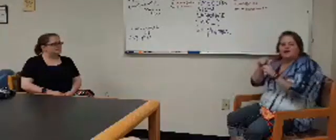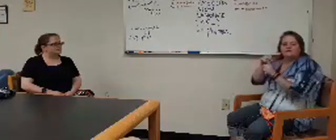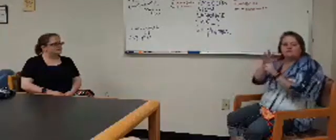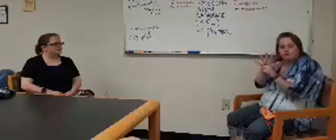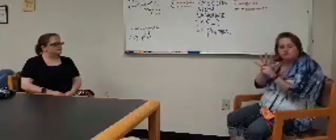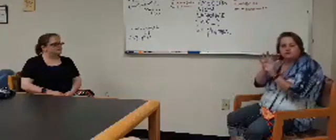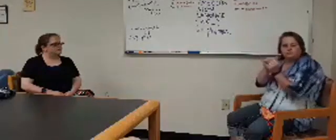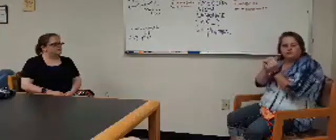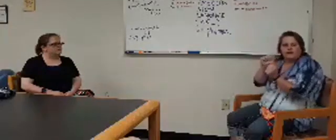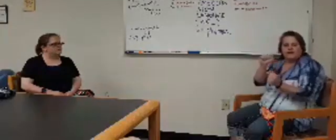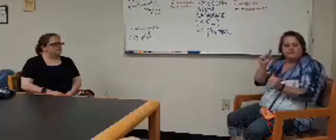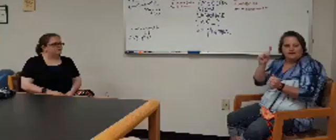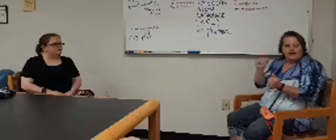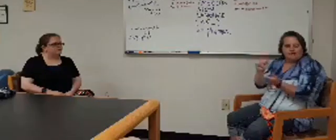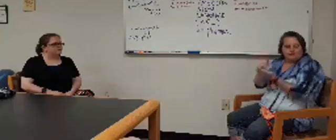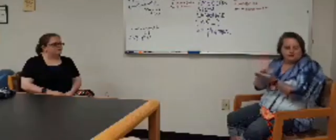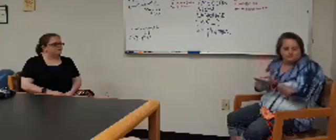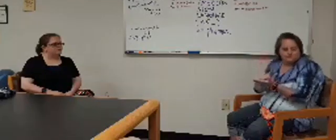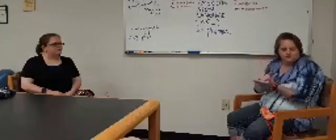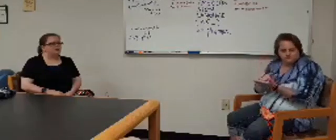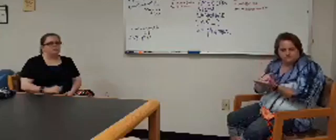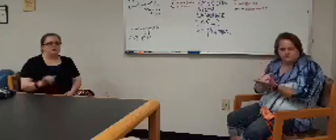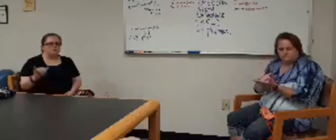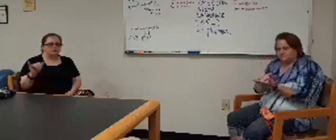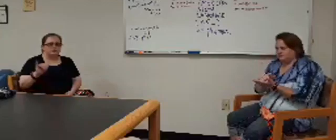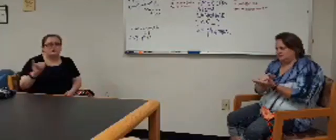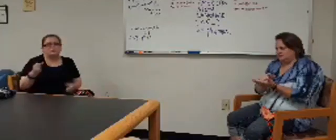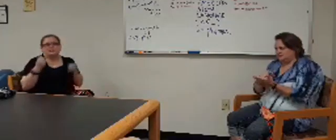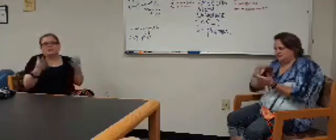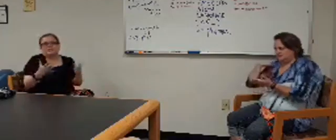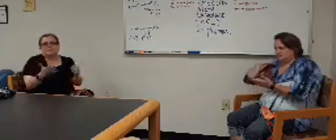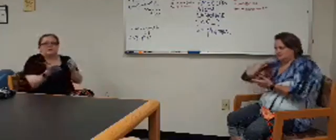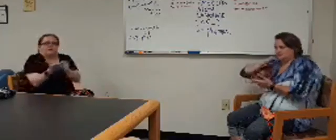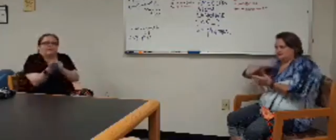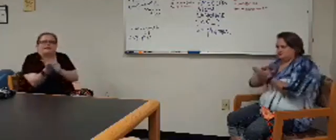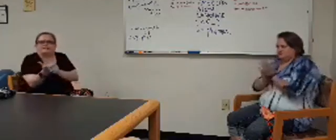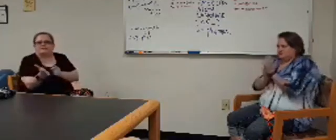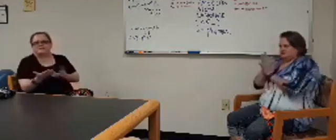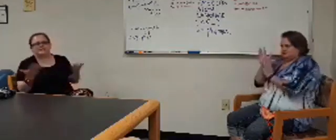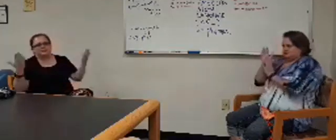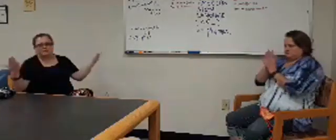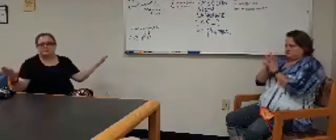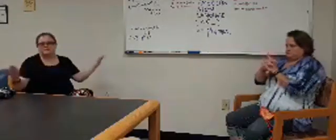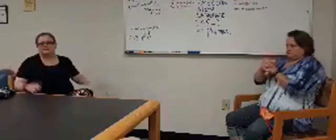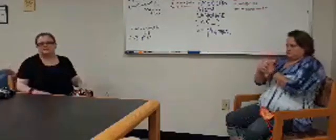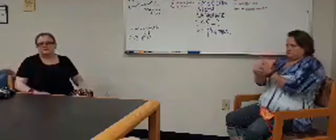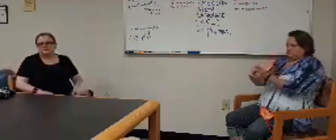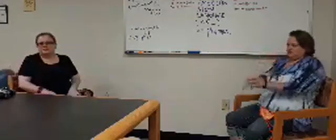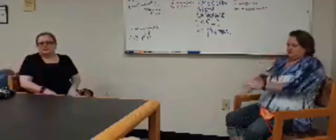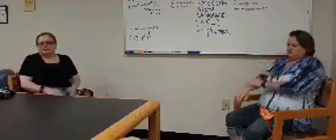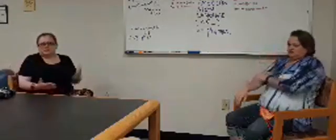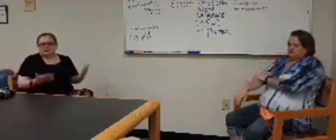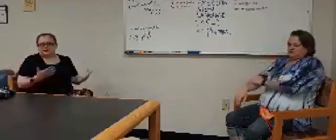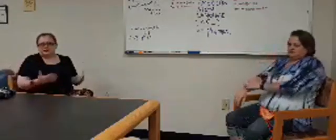exposed to with ADA law. Or there's too much time writing things down. Okay.